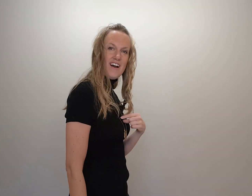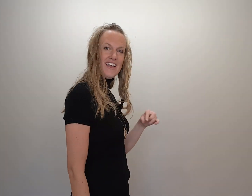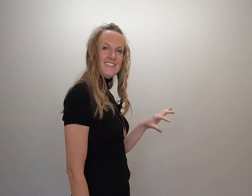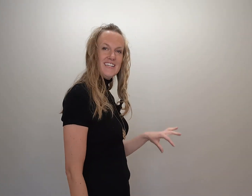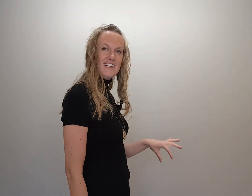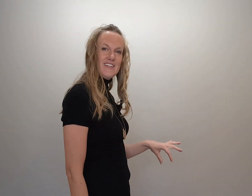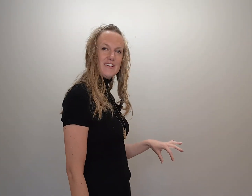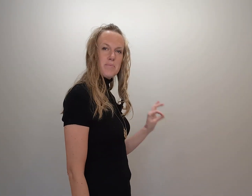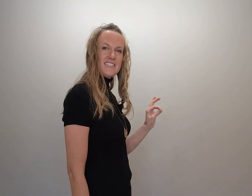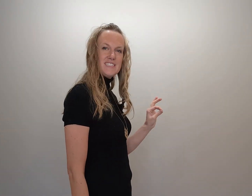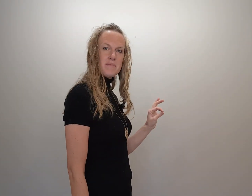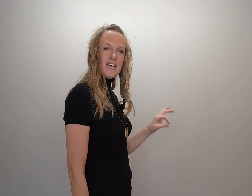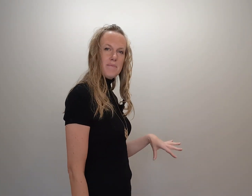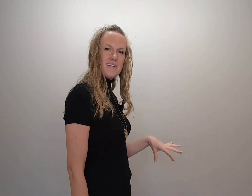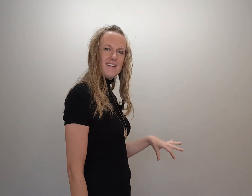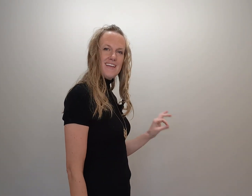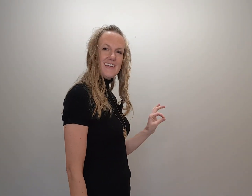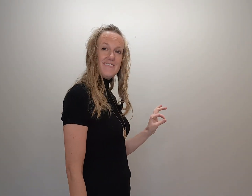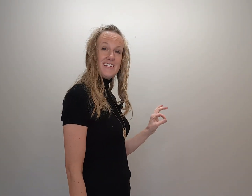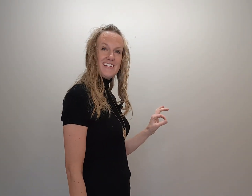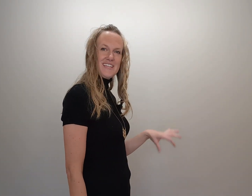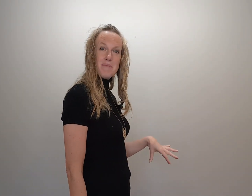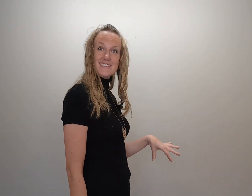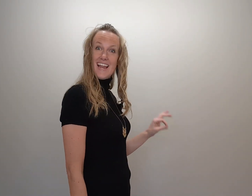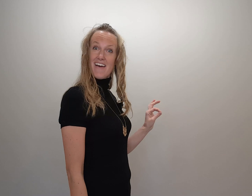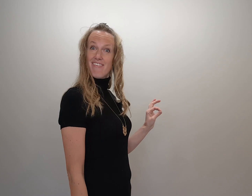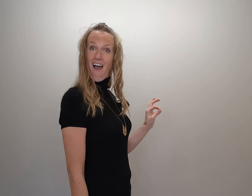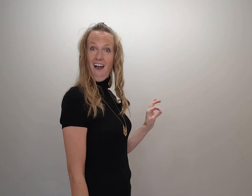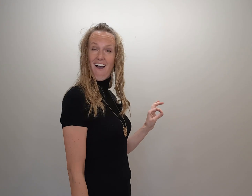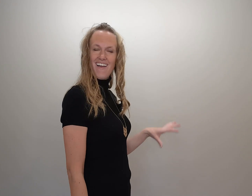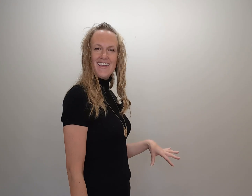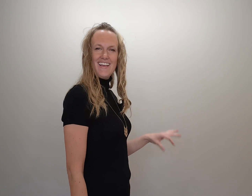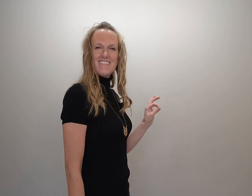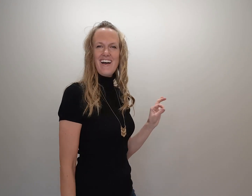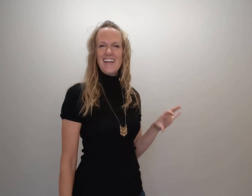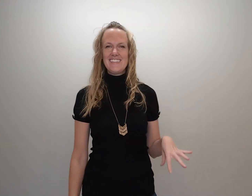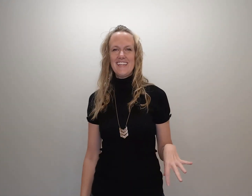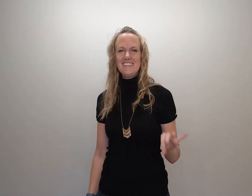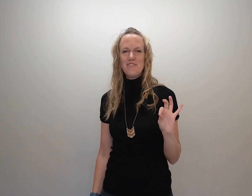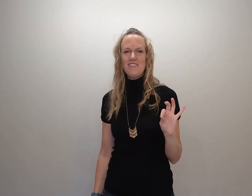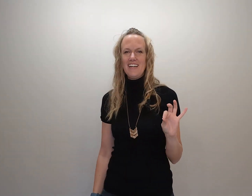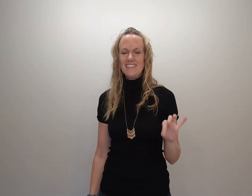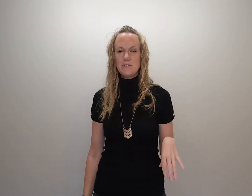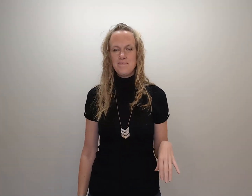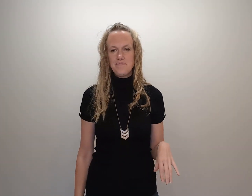find, you're going to pick something up, and conveniently it makes an F. Oh, find. Okay, so find.